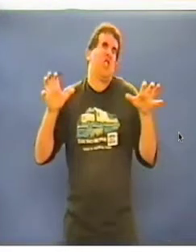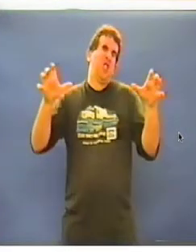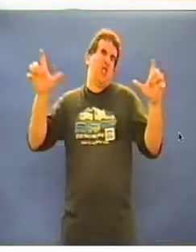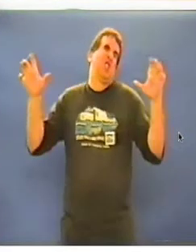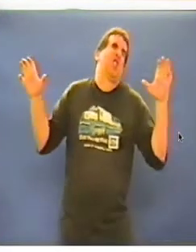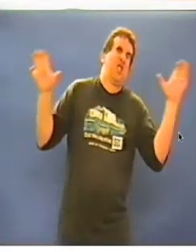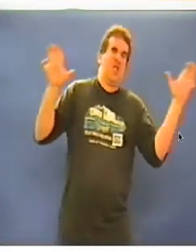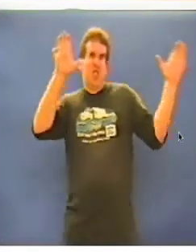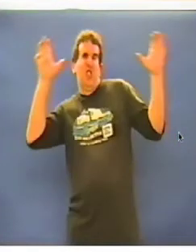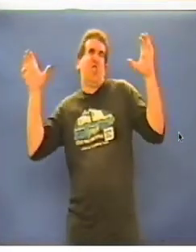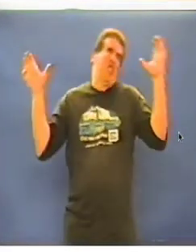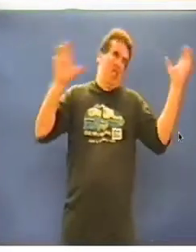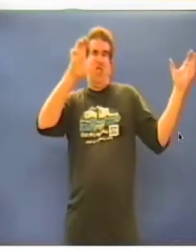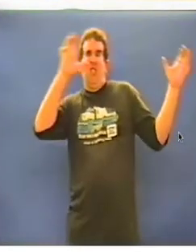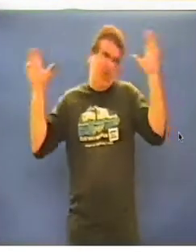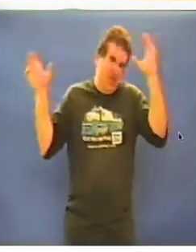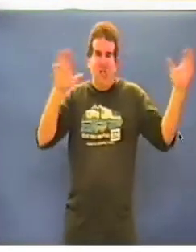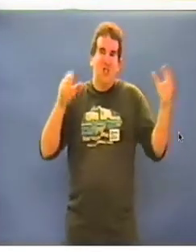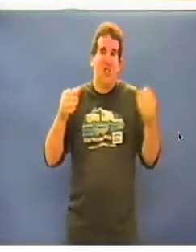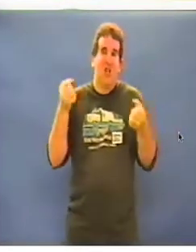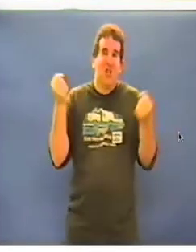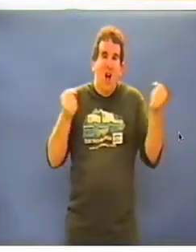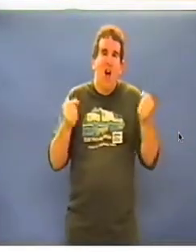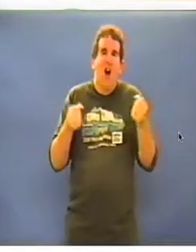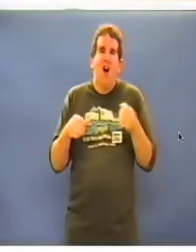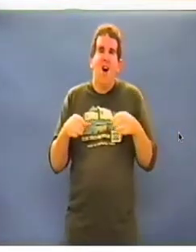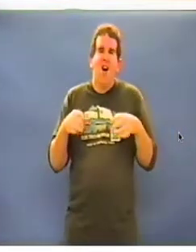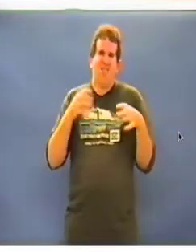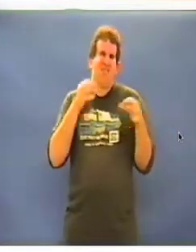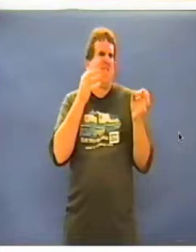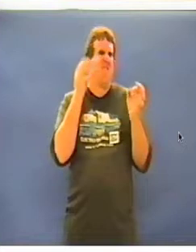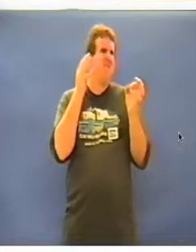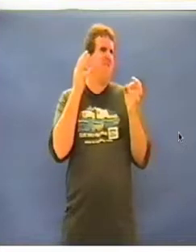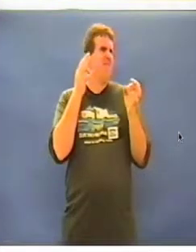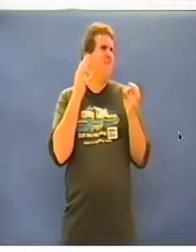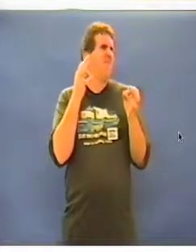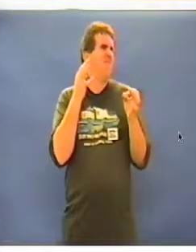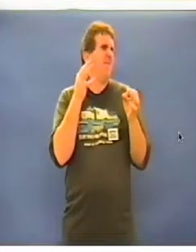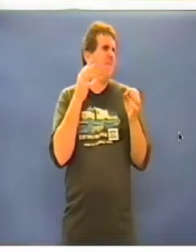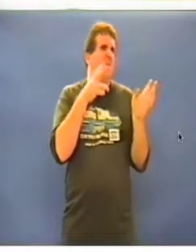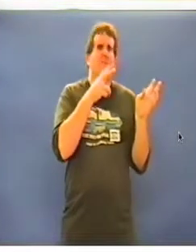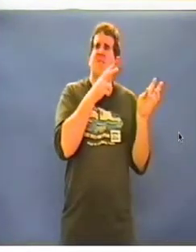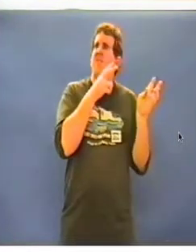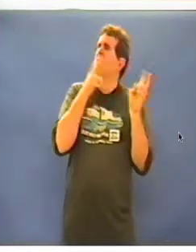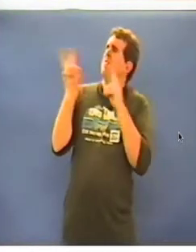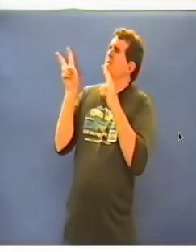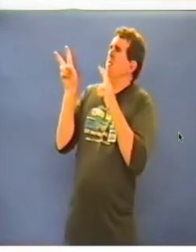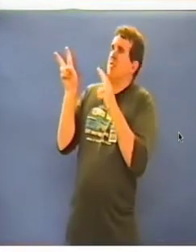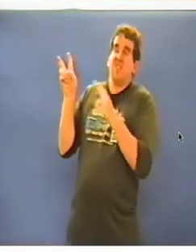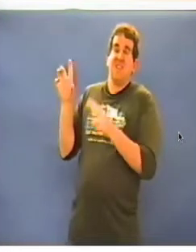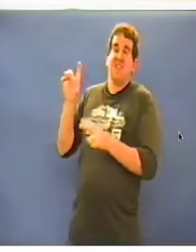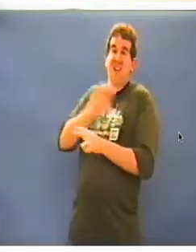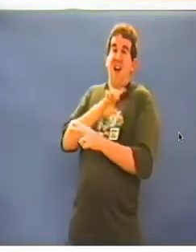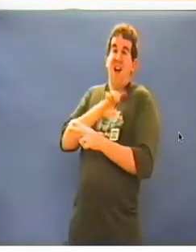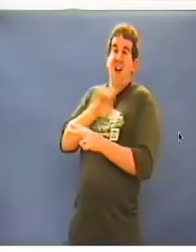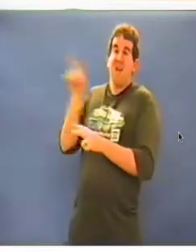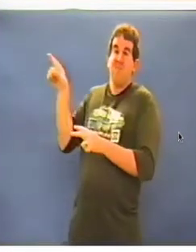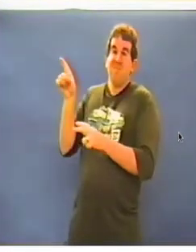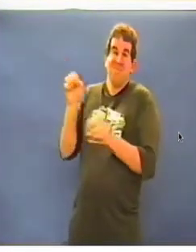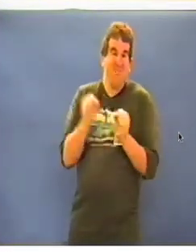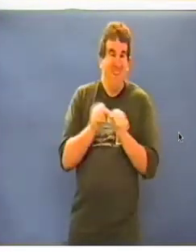but I stayed in the parking lot and I slept in the car, and I went to sleep